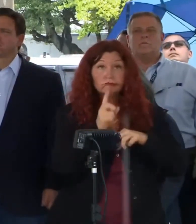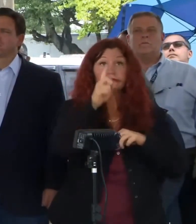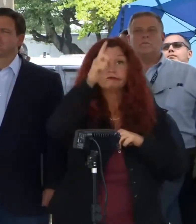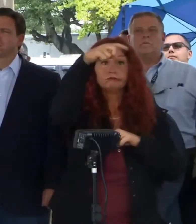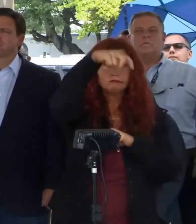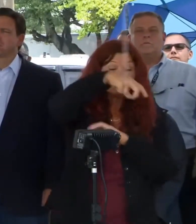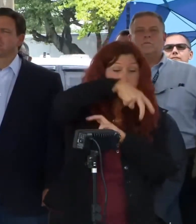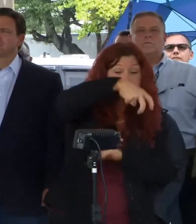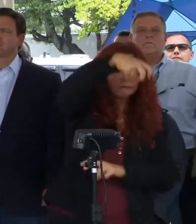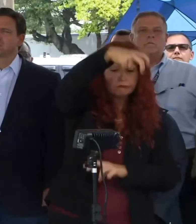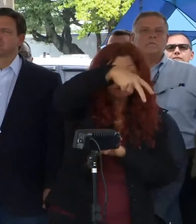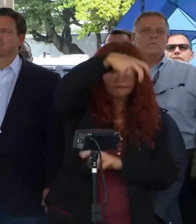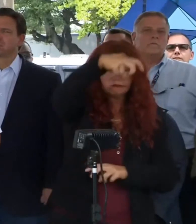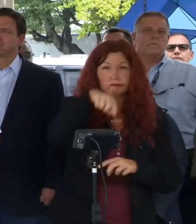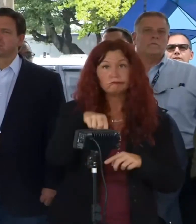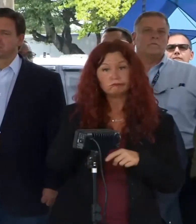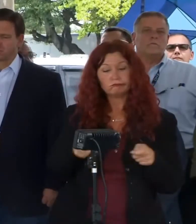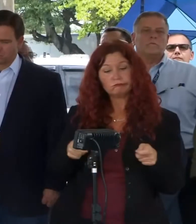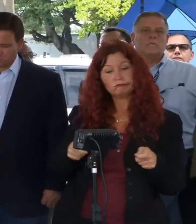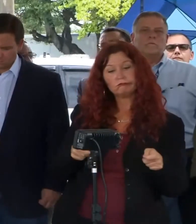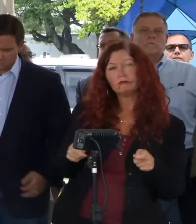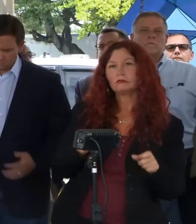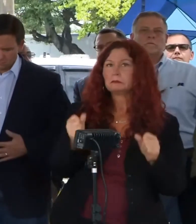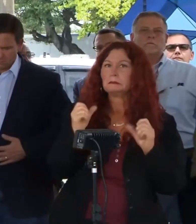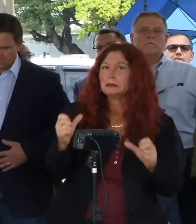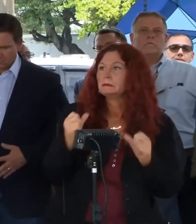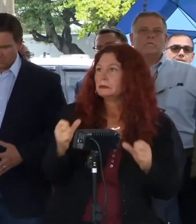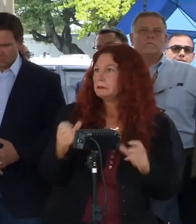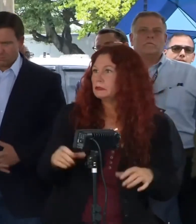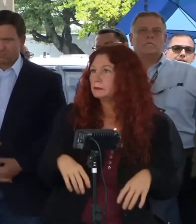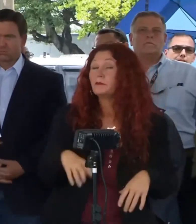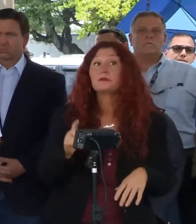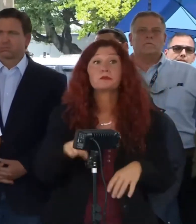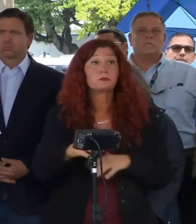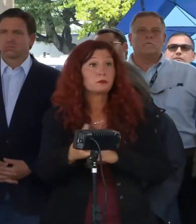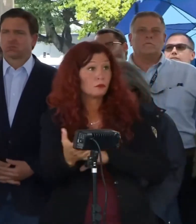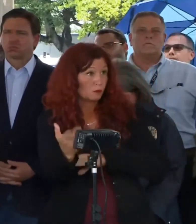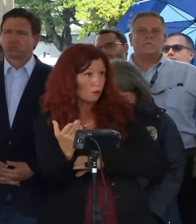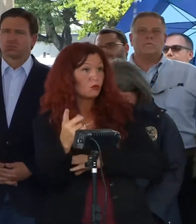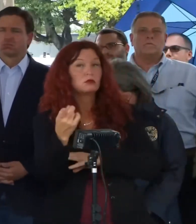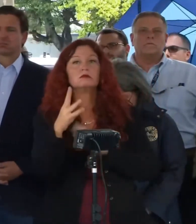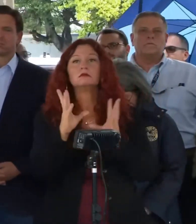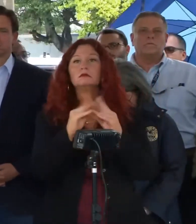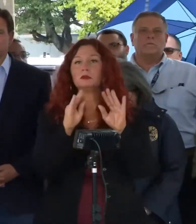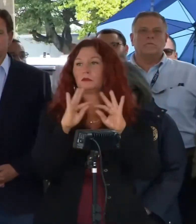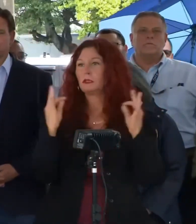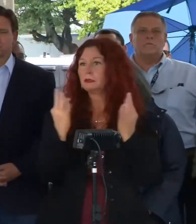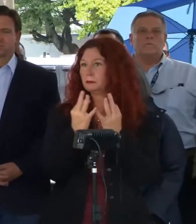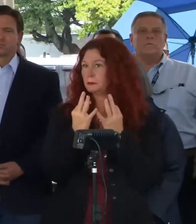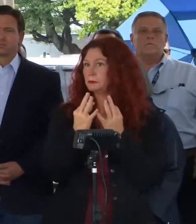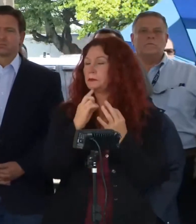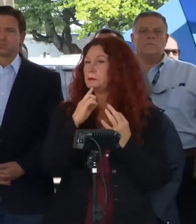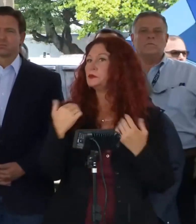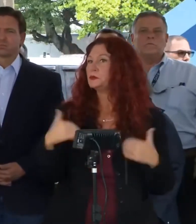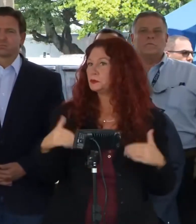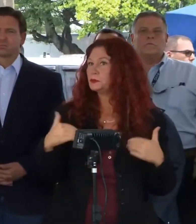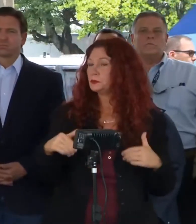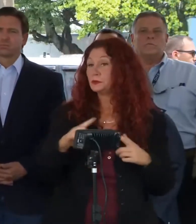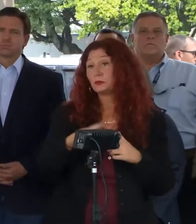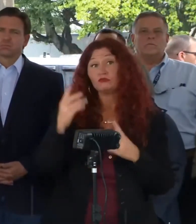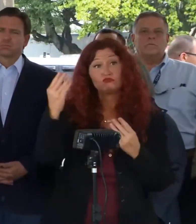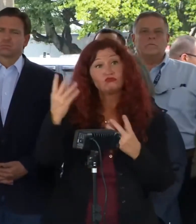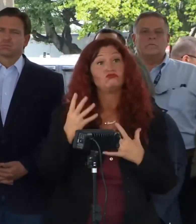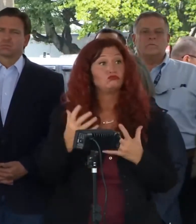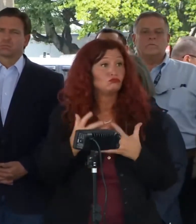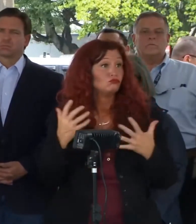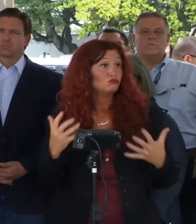continues. I attended the family meeting this morning. It was informative. The Israelis had announced